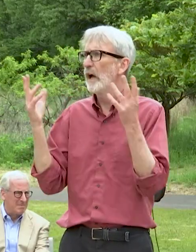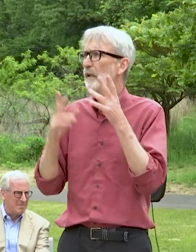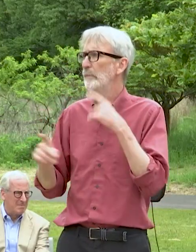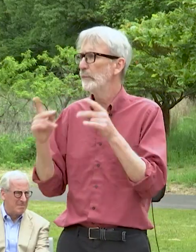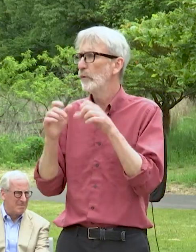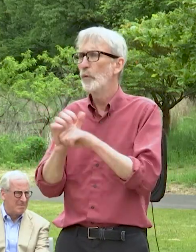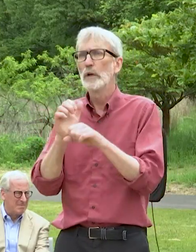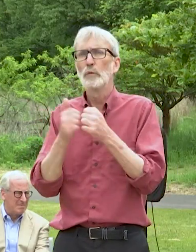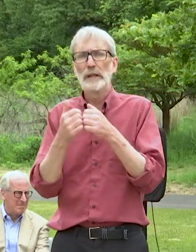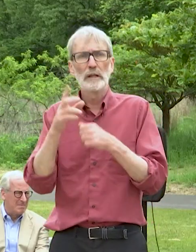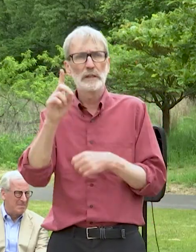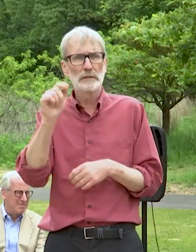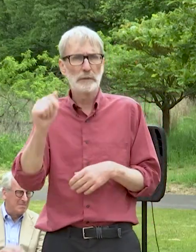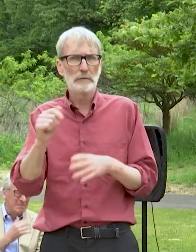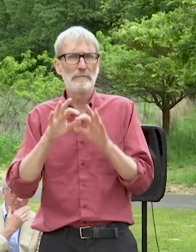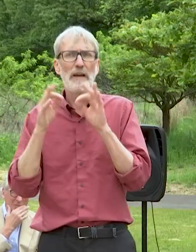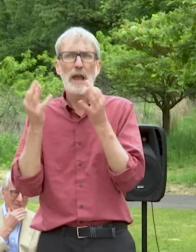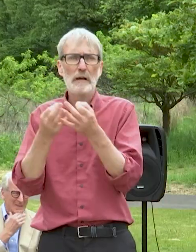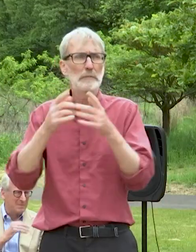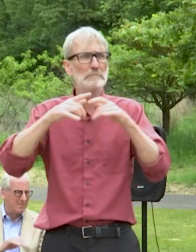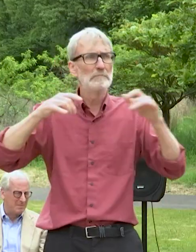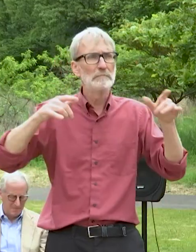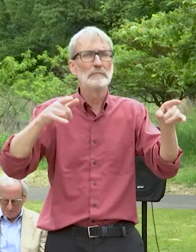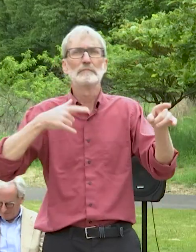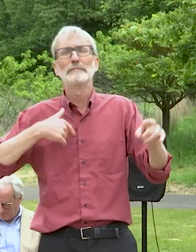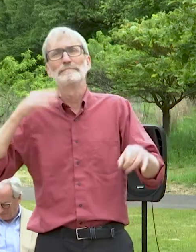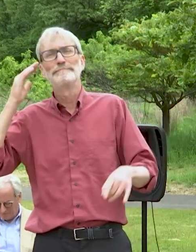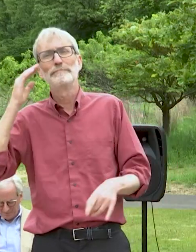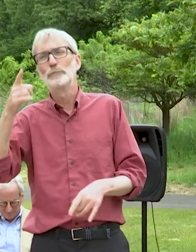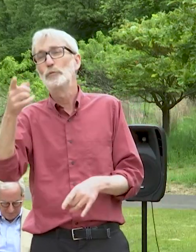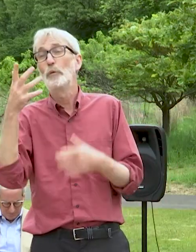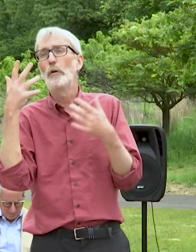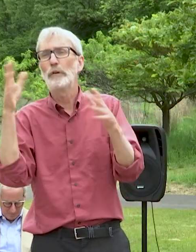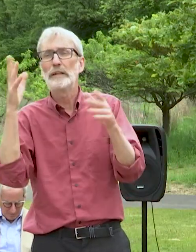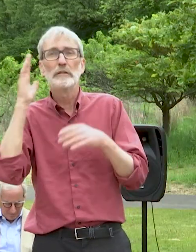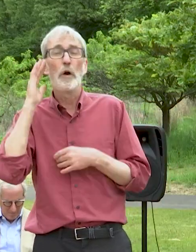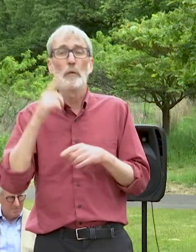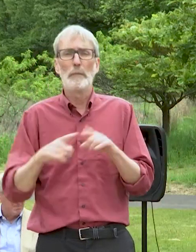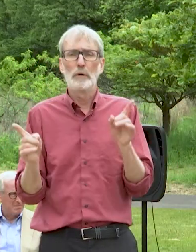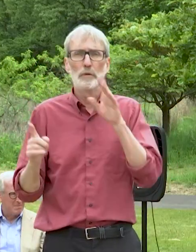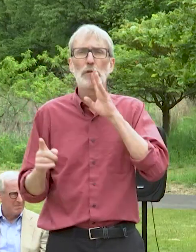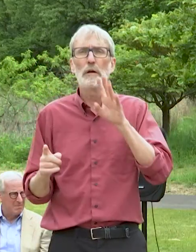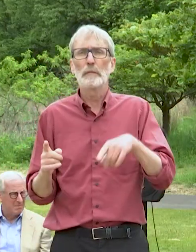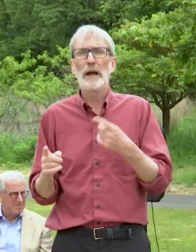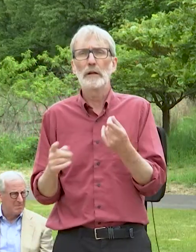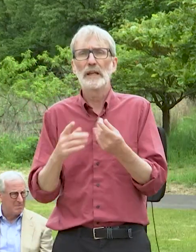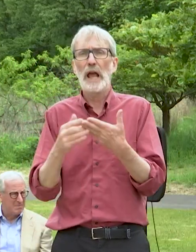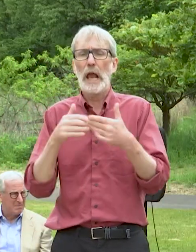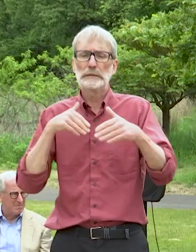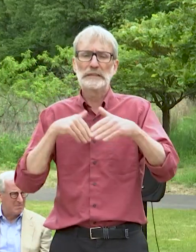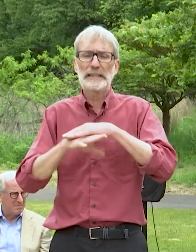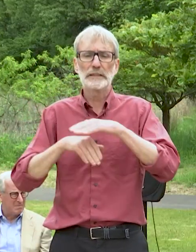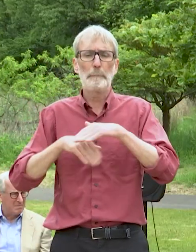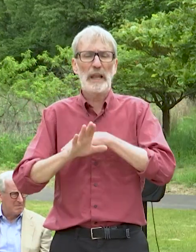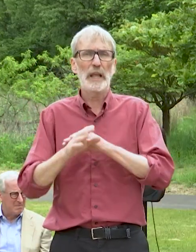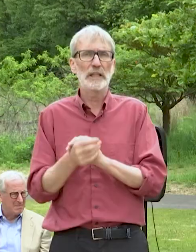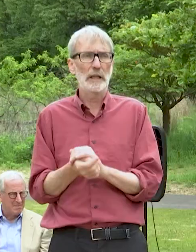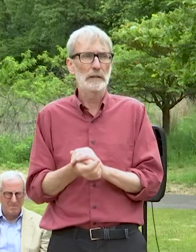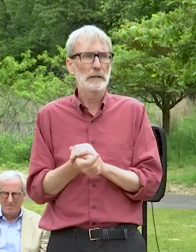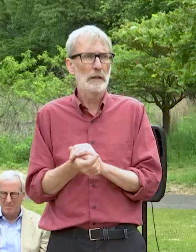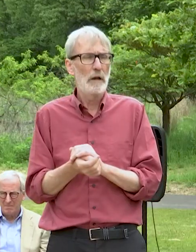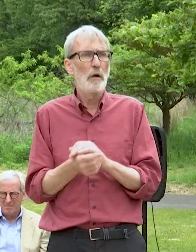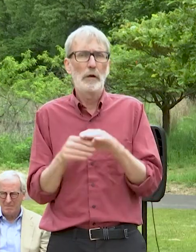our disabled community, family members, and so I know that you know this. When we talk about accessibility, we